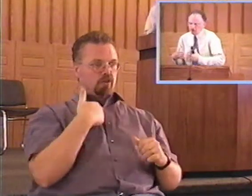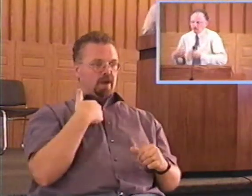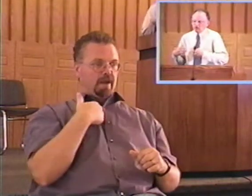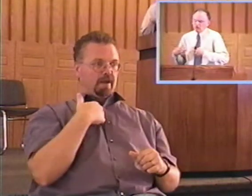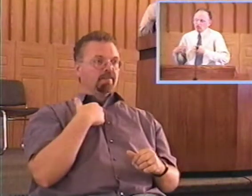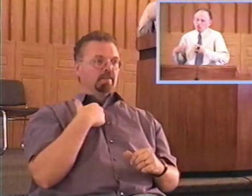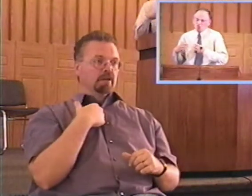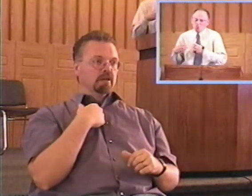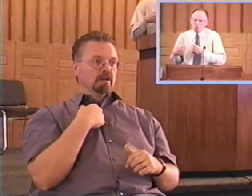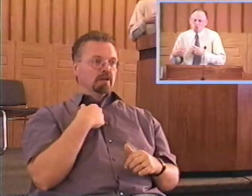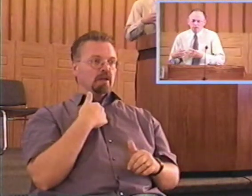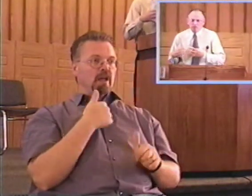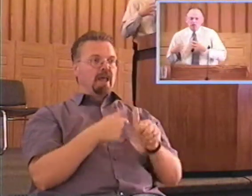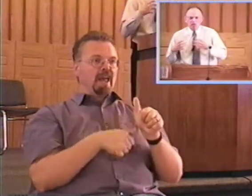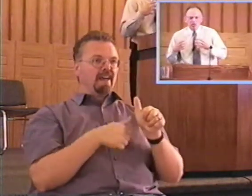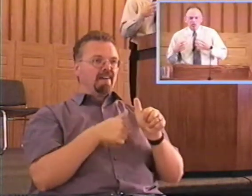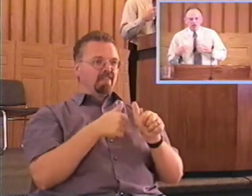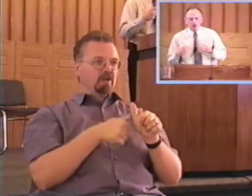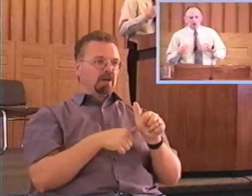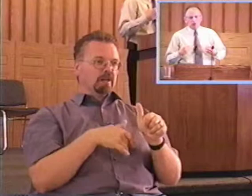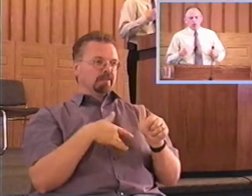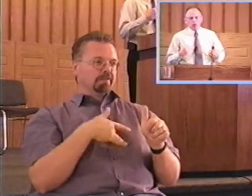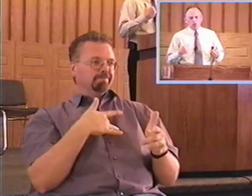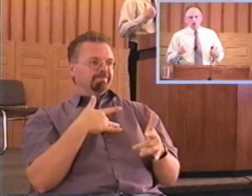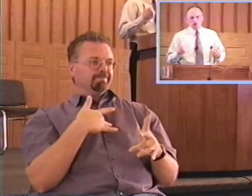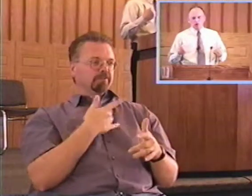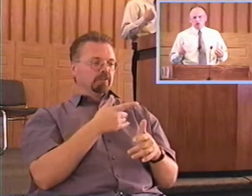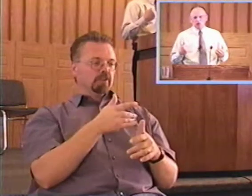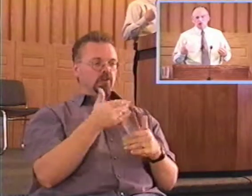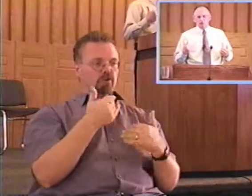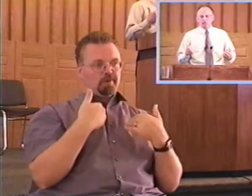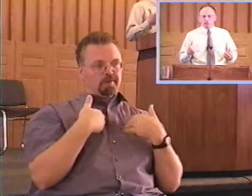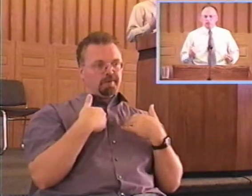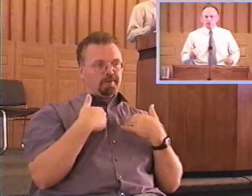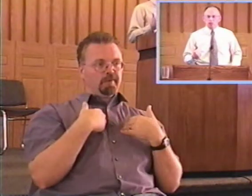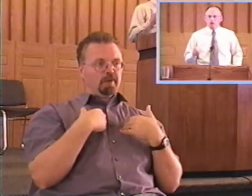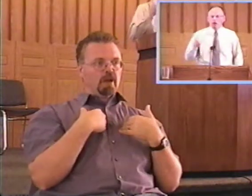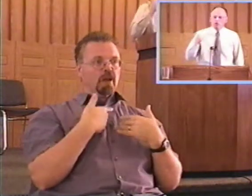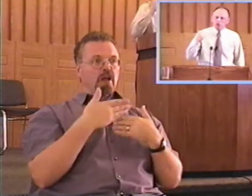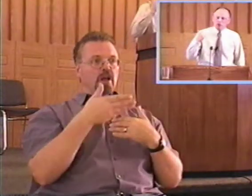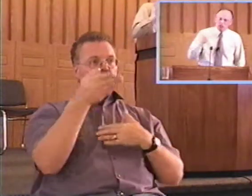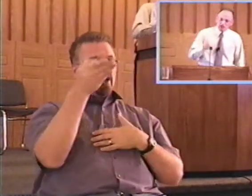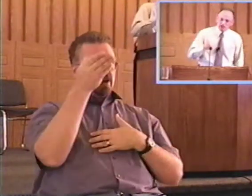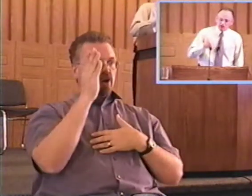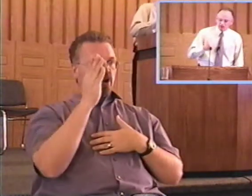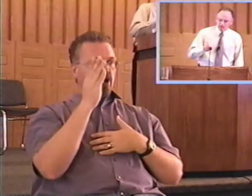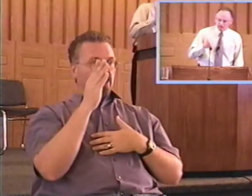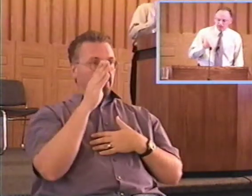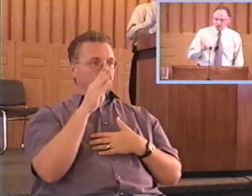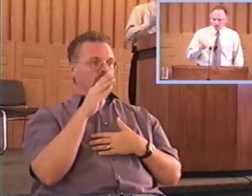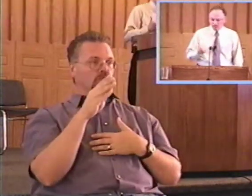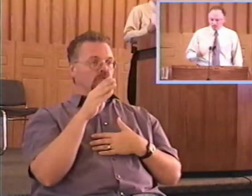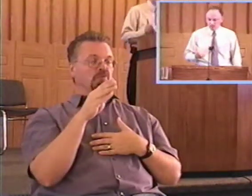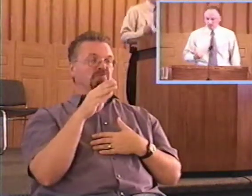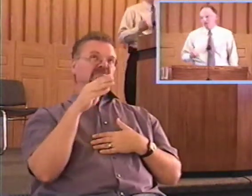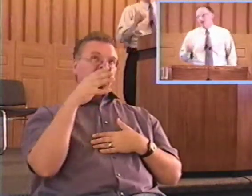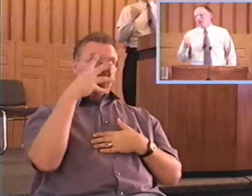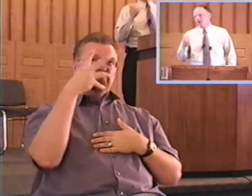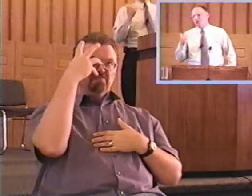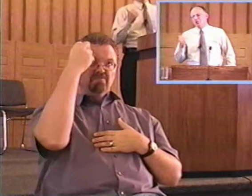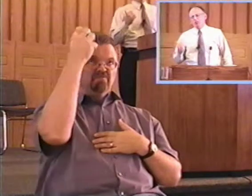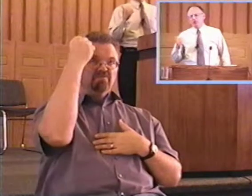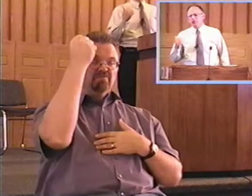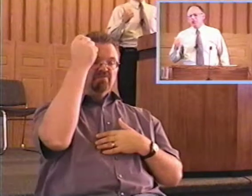that drives us or moves us, God records those things as well. And what Jesus is saying is